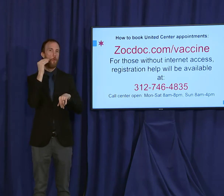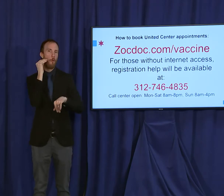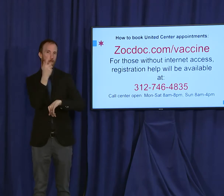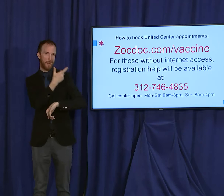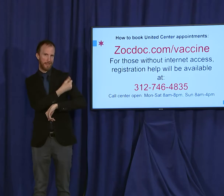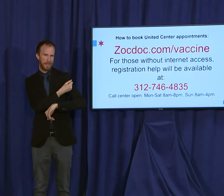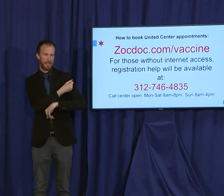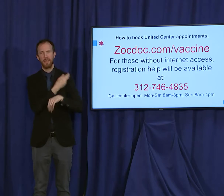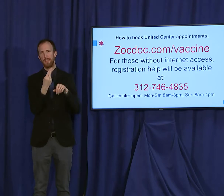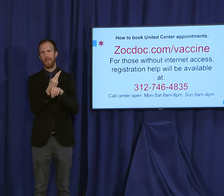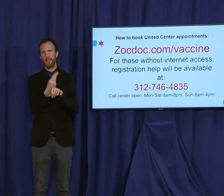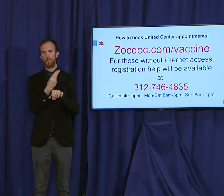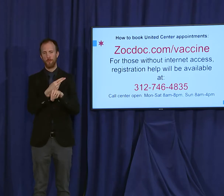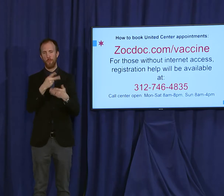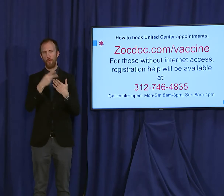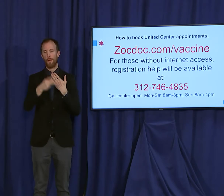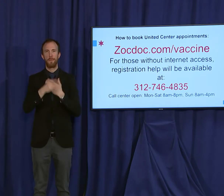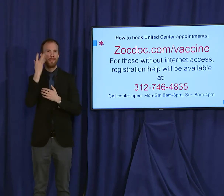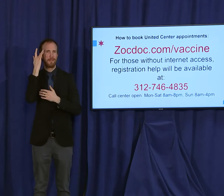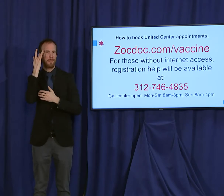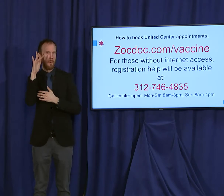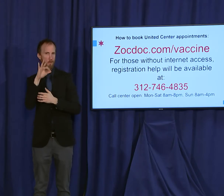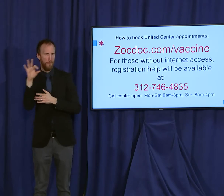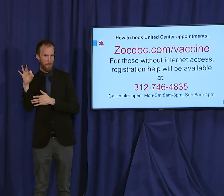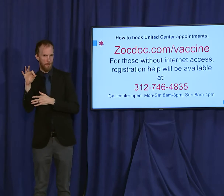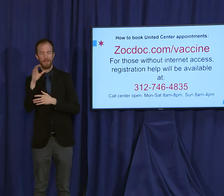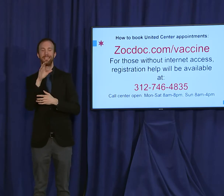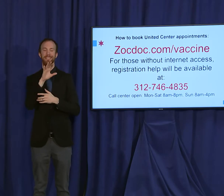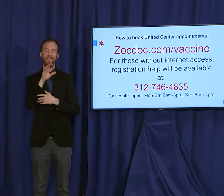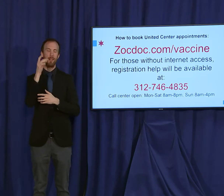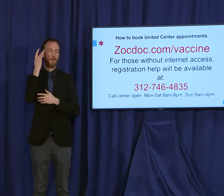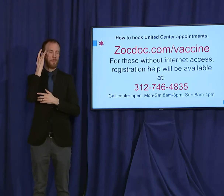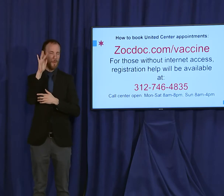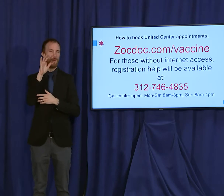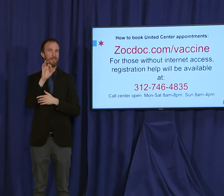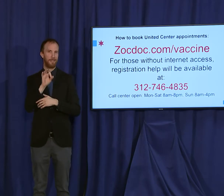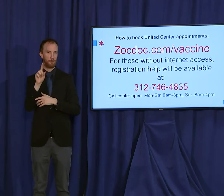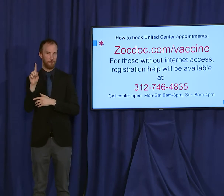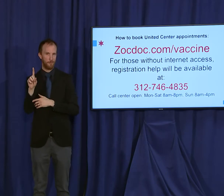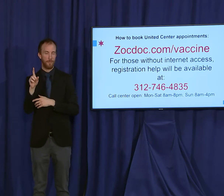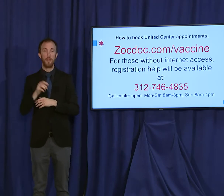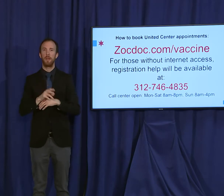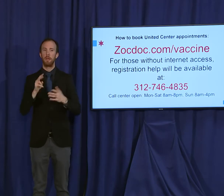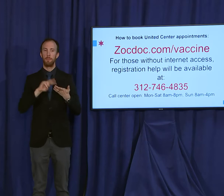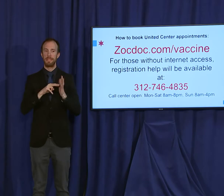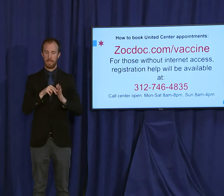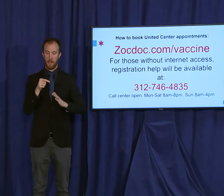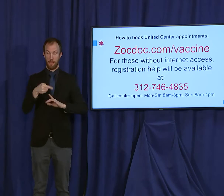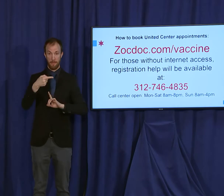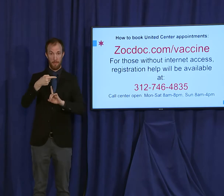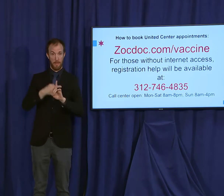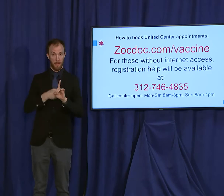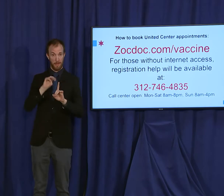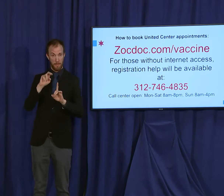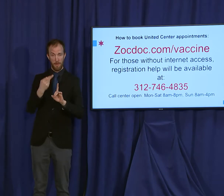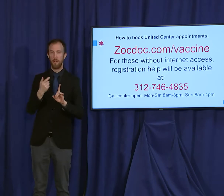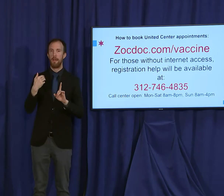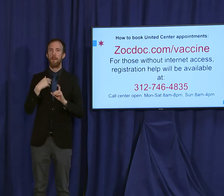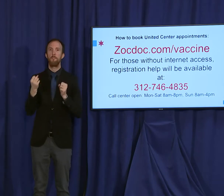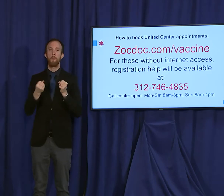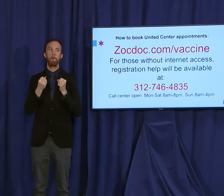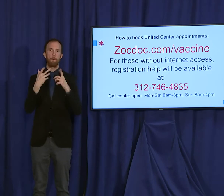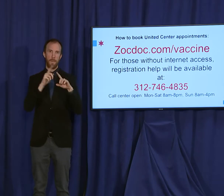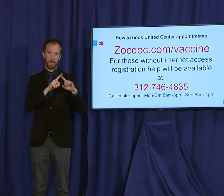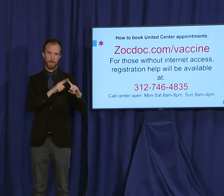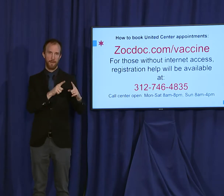and their caretakers. So there are lots of efforts happening in the month of March to make sure that our seniors have access to the